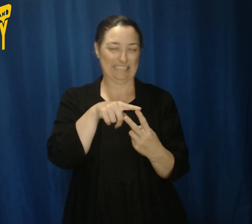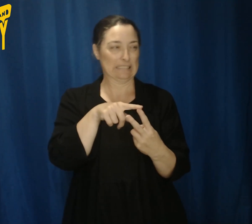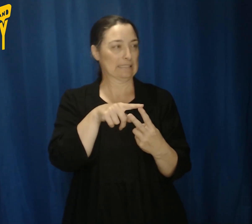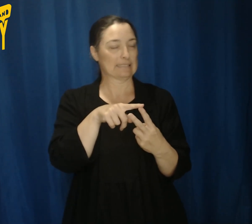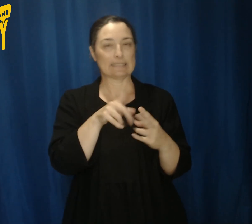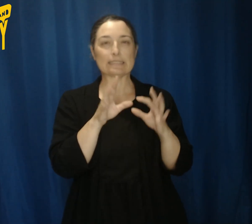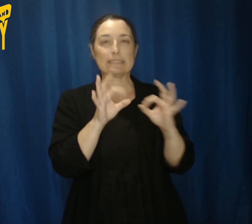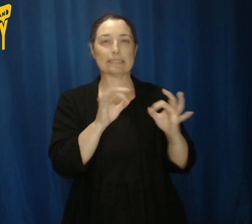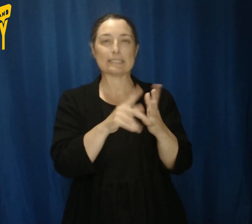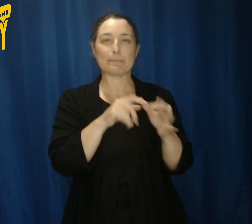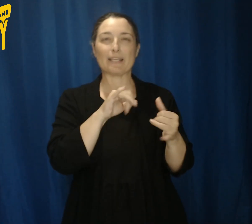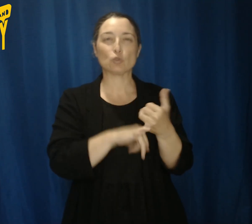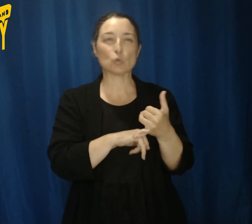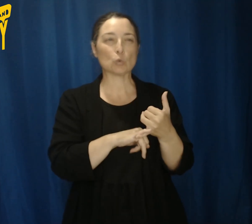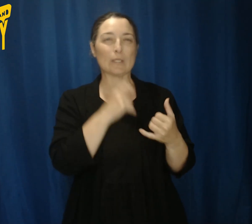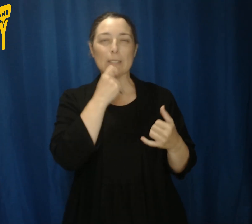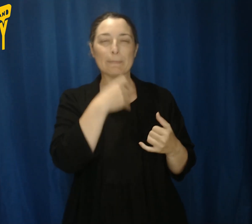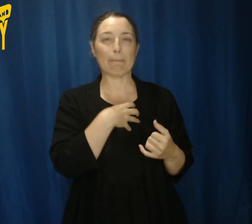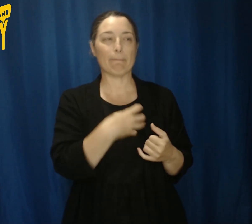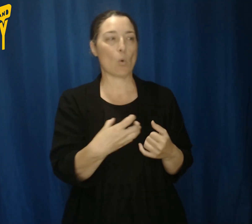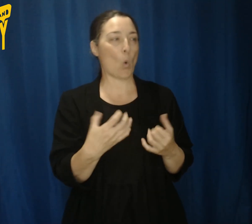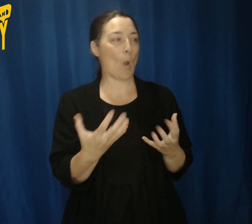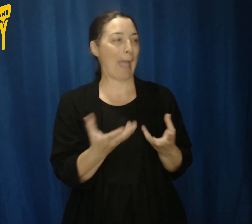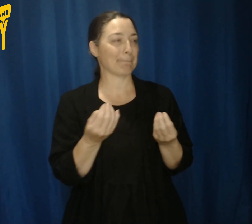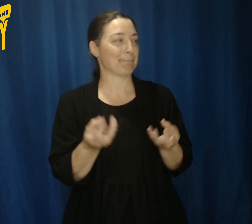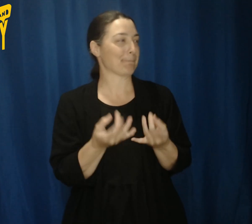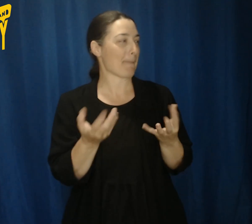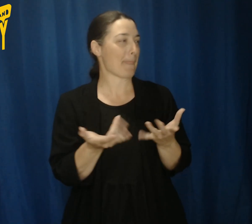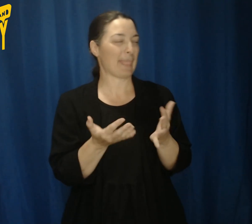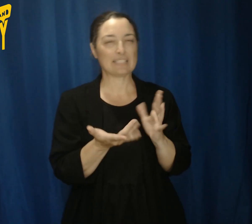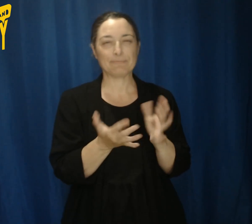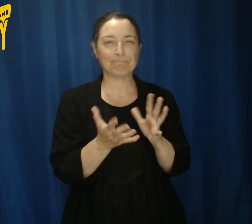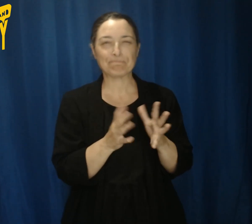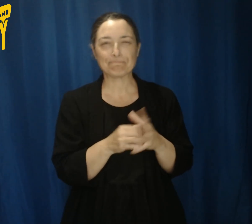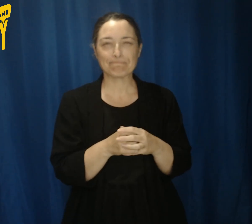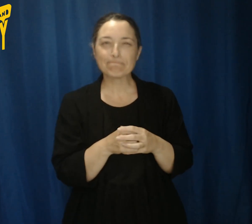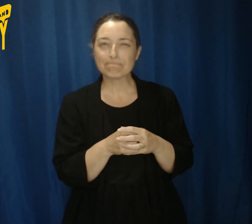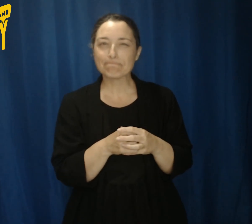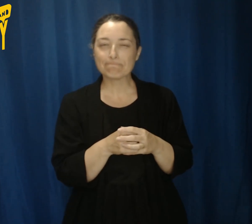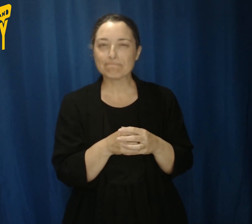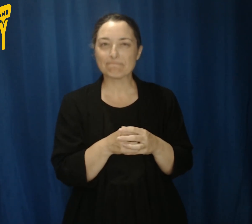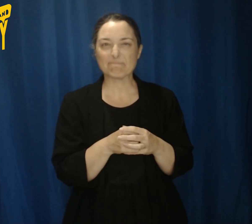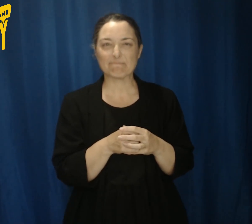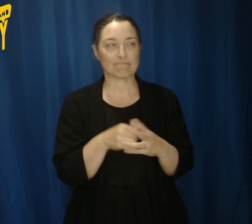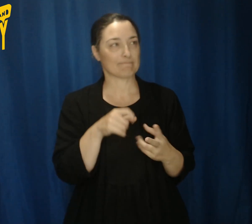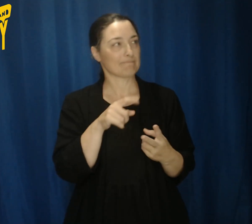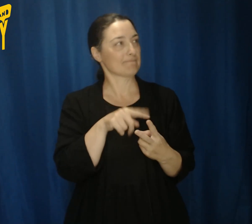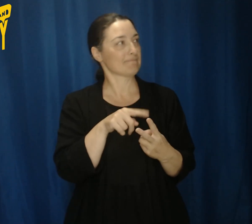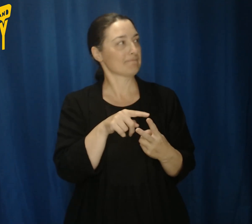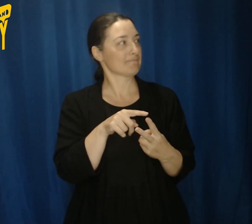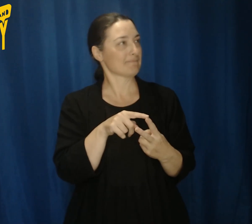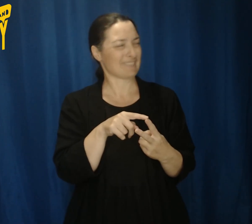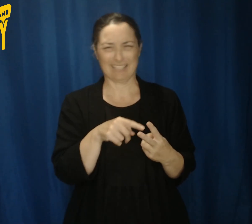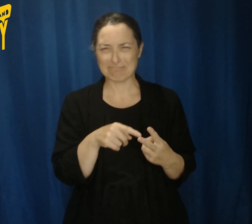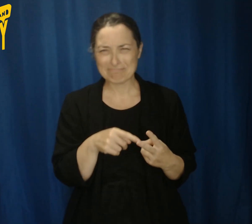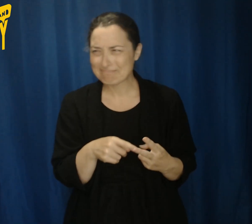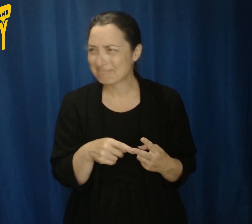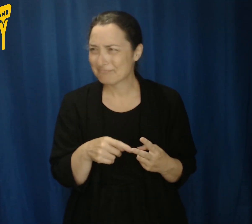guess. You know what I mean? Like, less, just had real that's terrible to say that about my own stuff. You know what I mean?